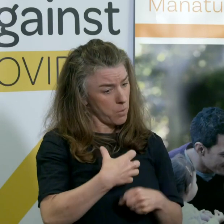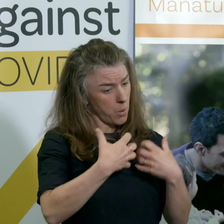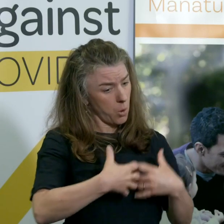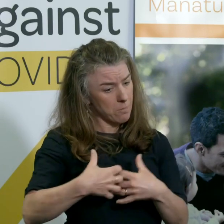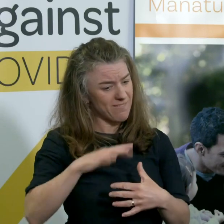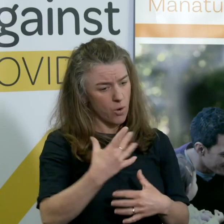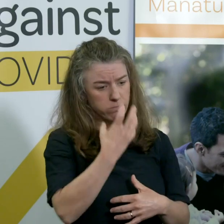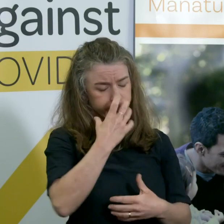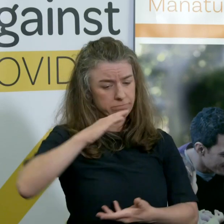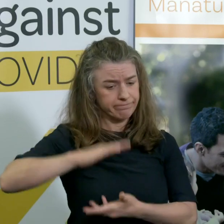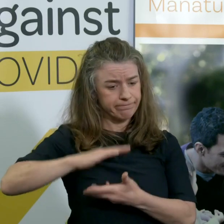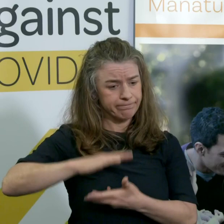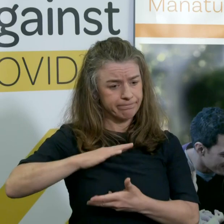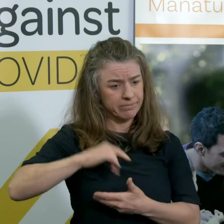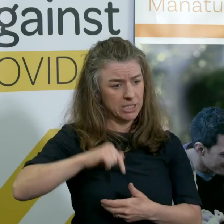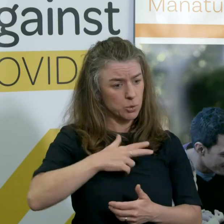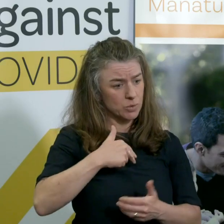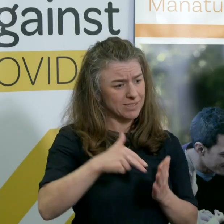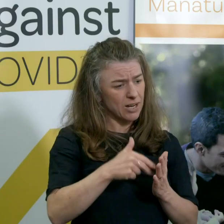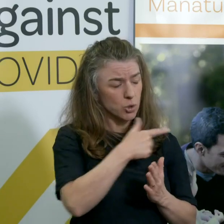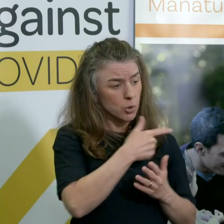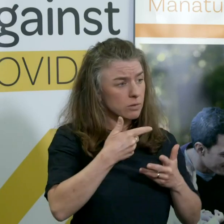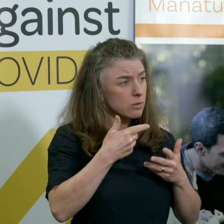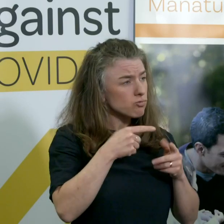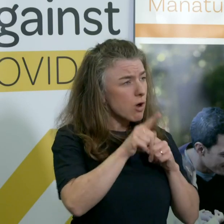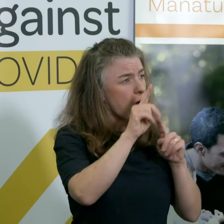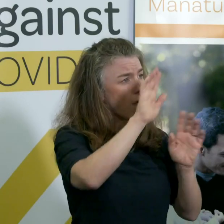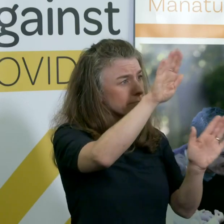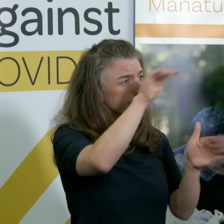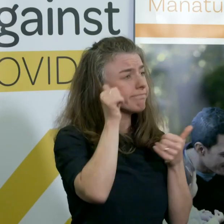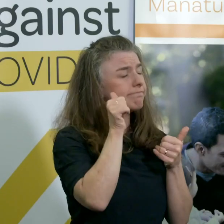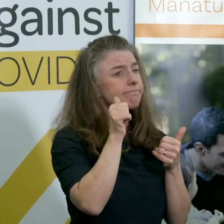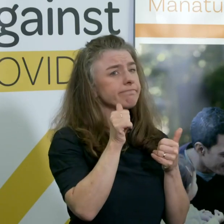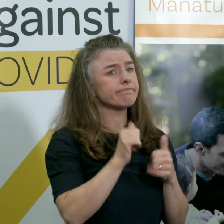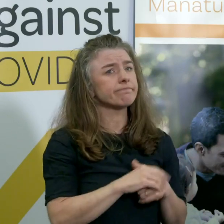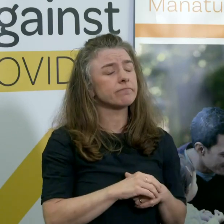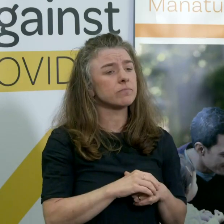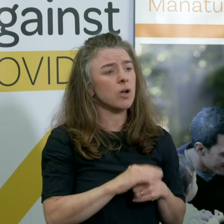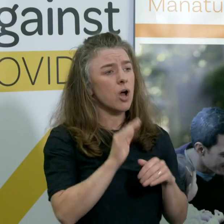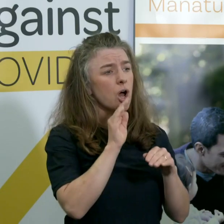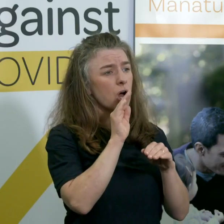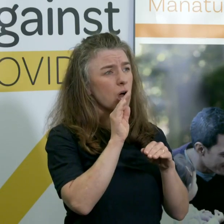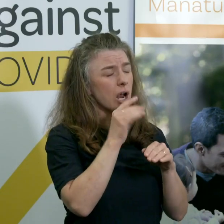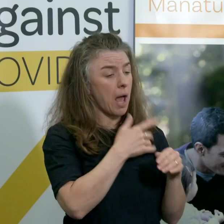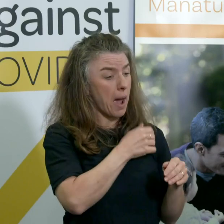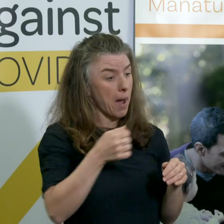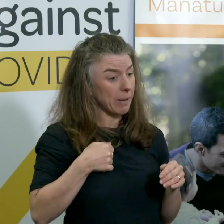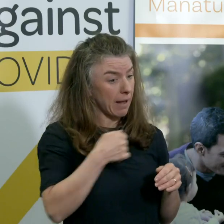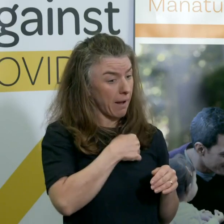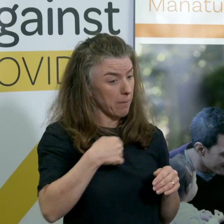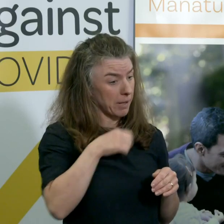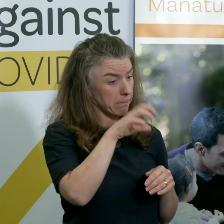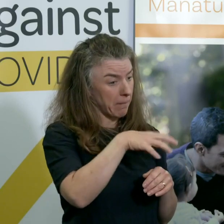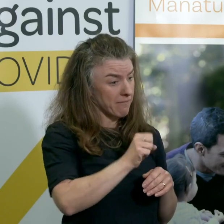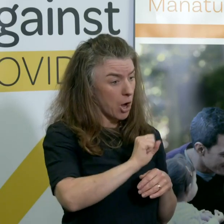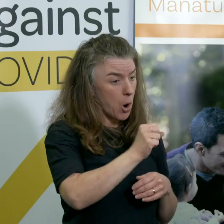in negotiations with anyone trying to source more ventilators outside of, say, the public and private health, maybe looking at army bases? I don't know if they have